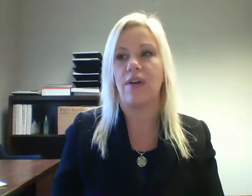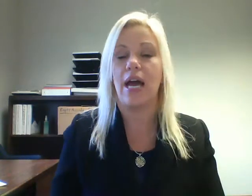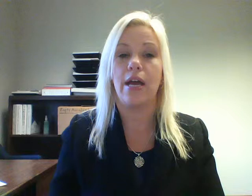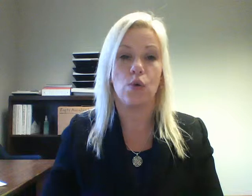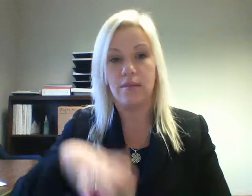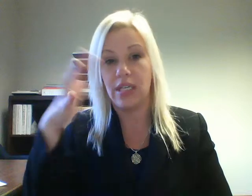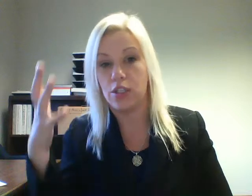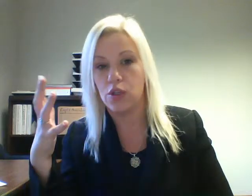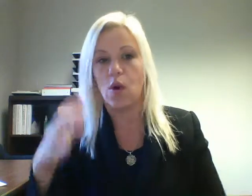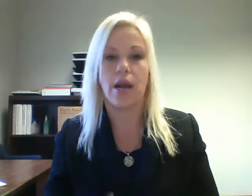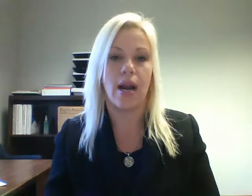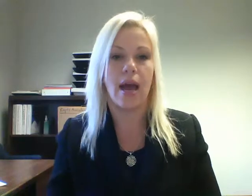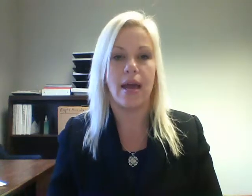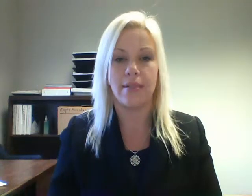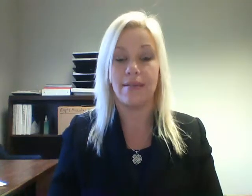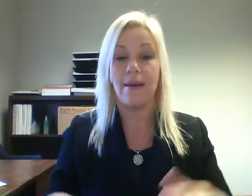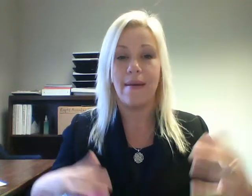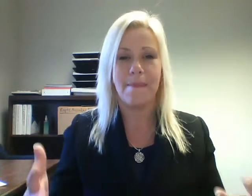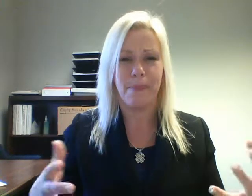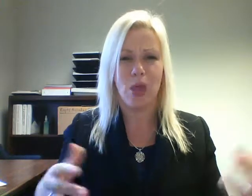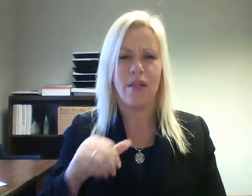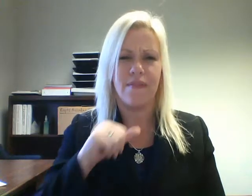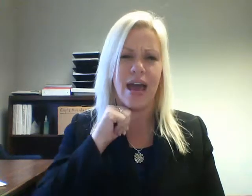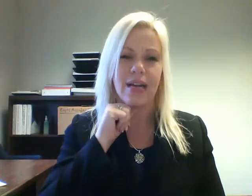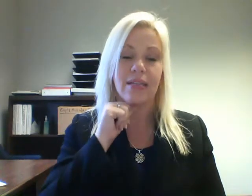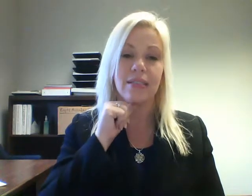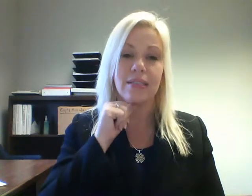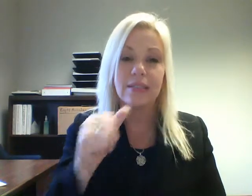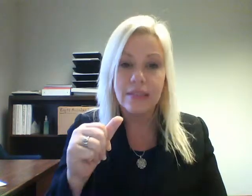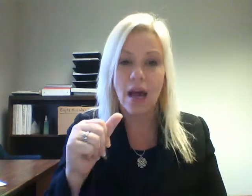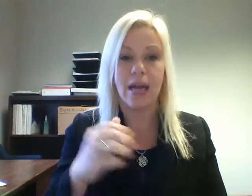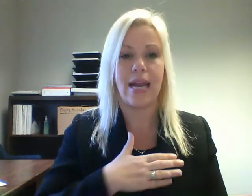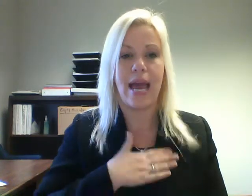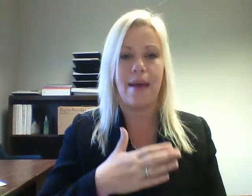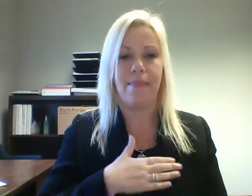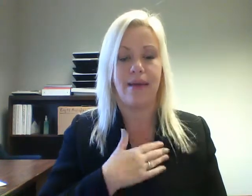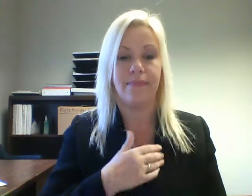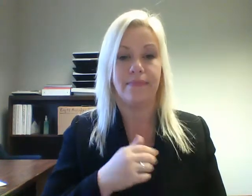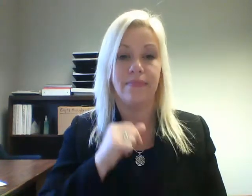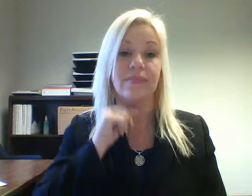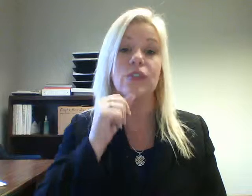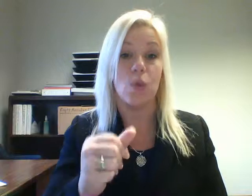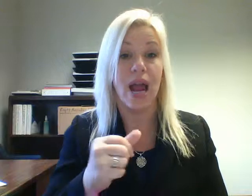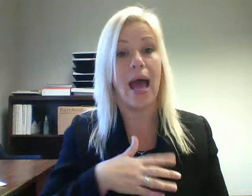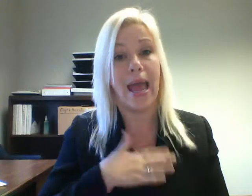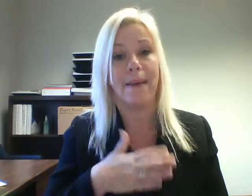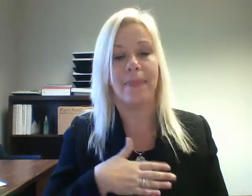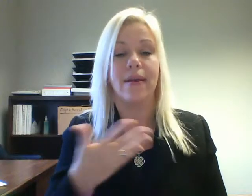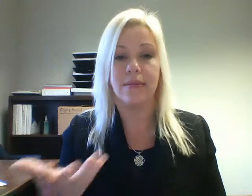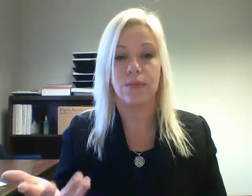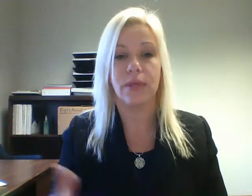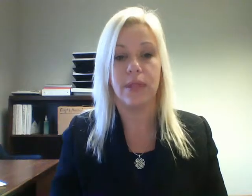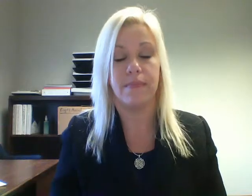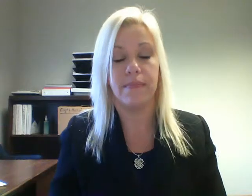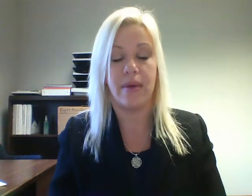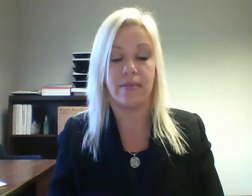dissatisfied or disorganized, all of that. Unhappy. So not happy is really basically